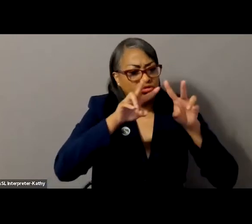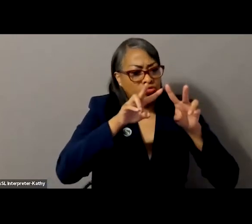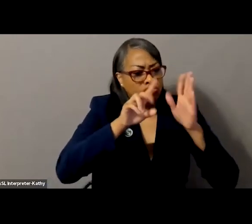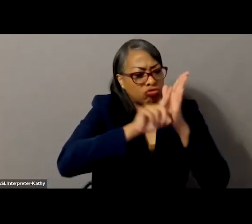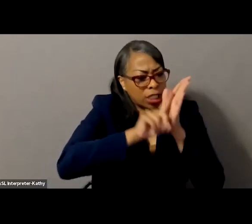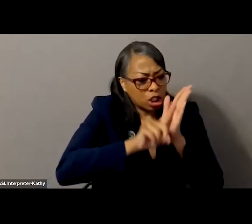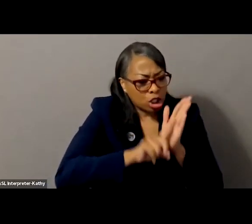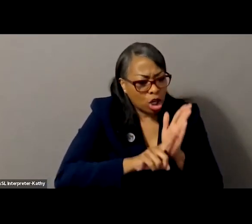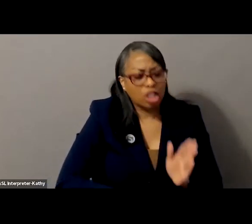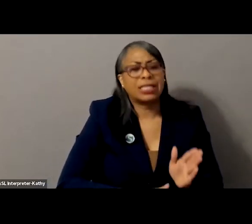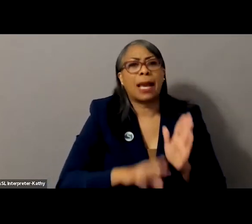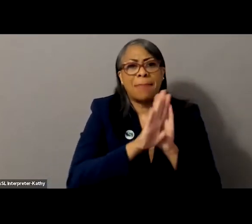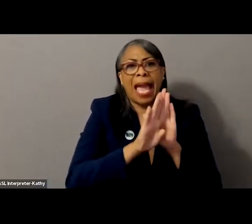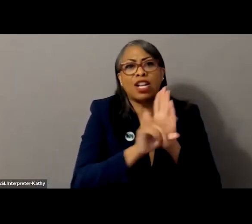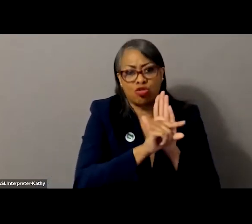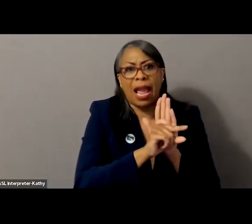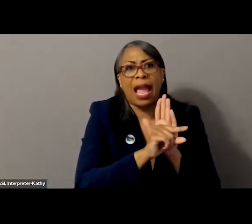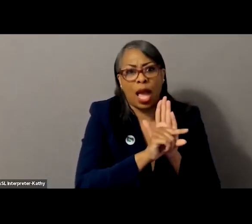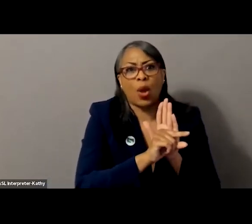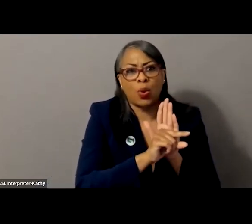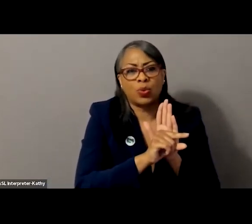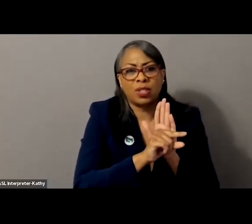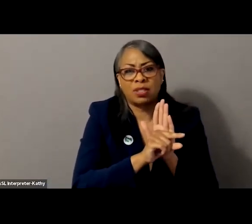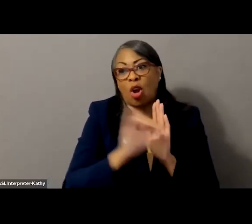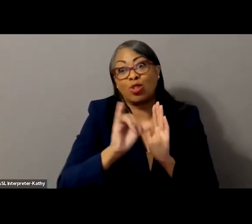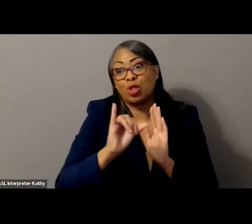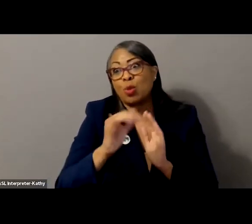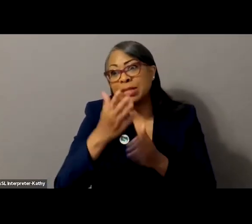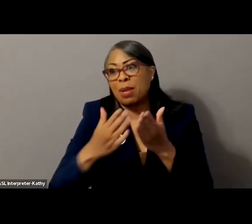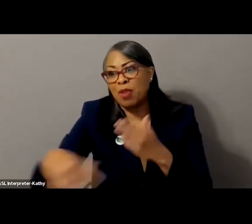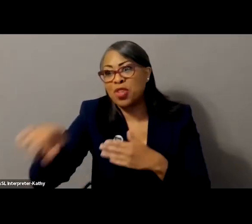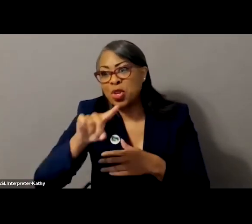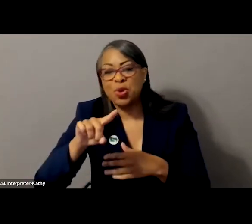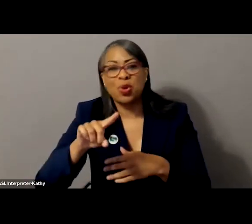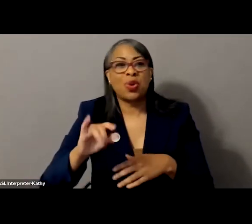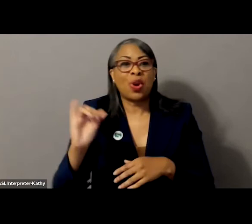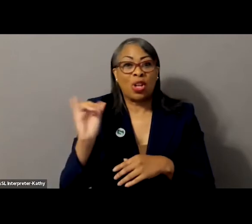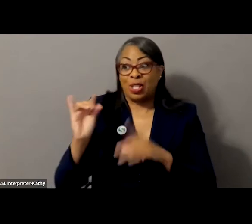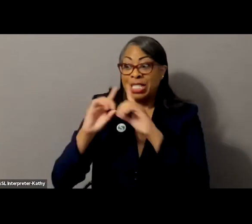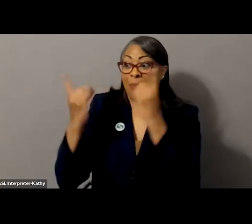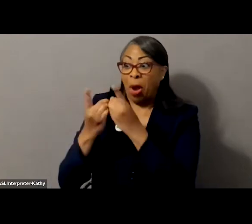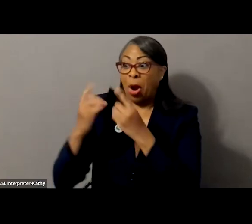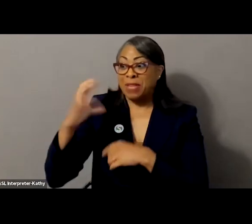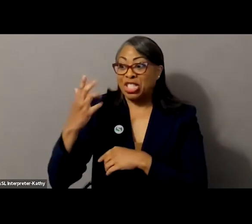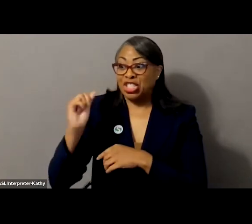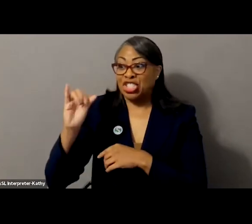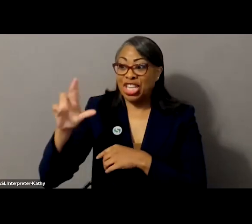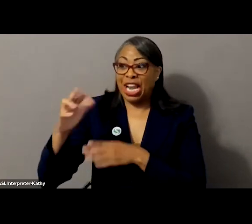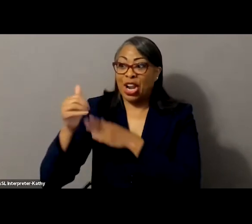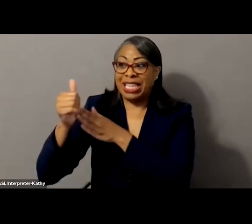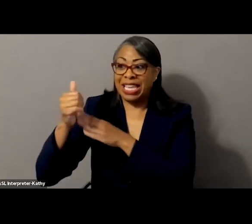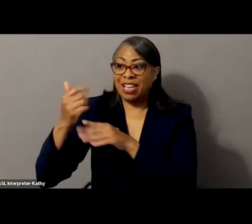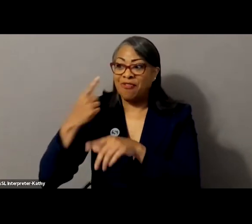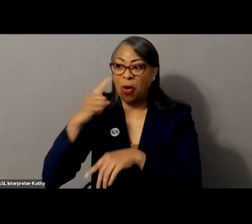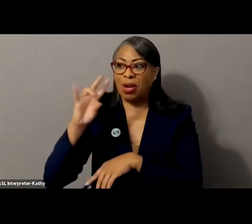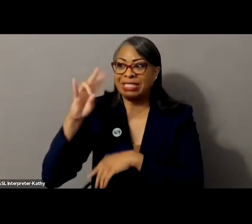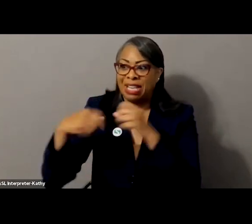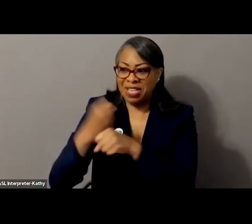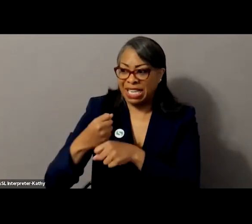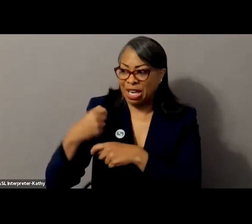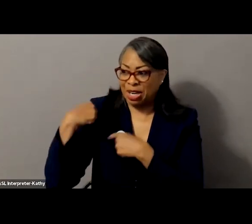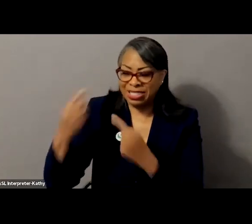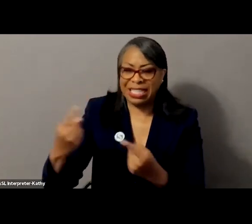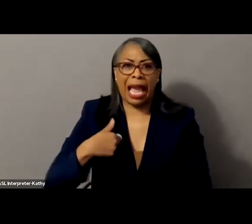given this conference. But I will say that as a department chair for the last several years, I really appreciated all the tactical and